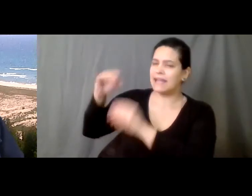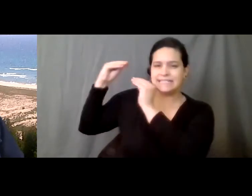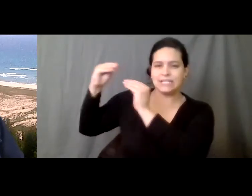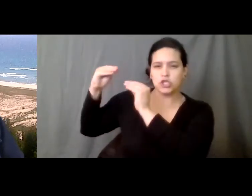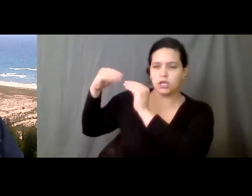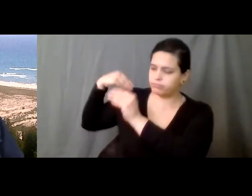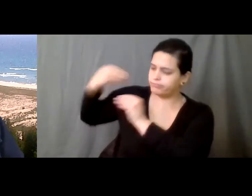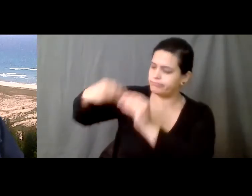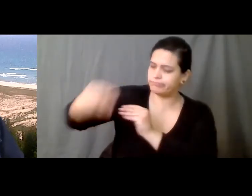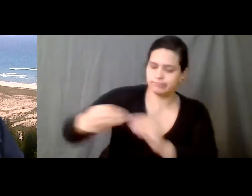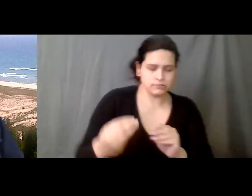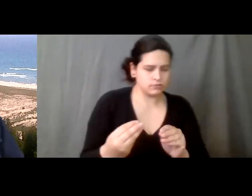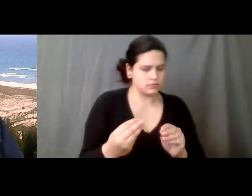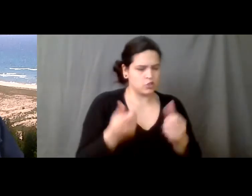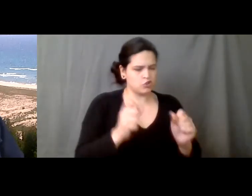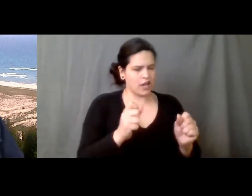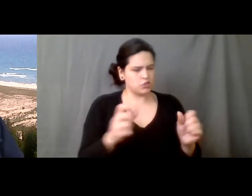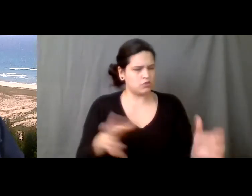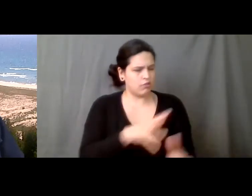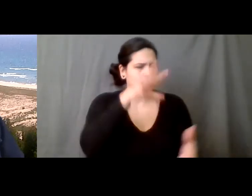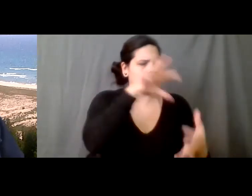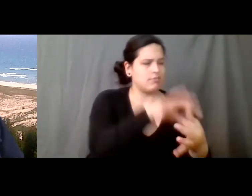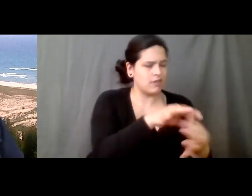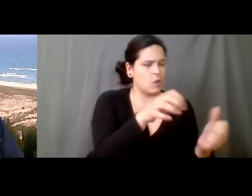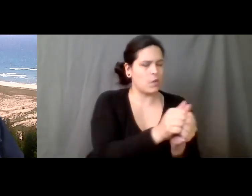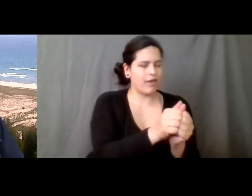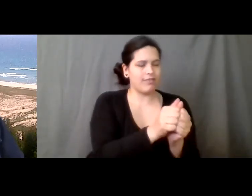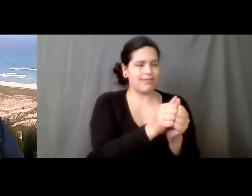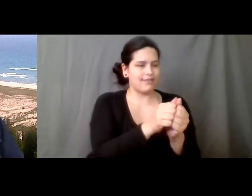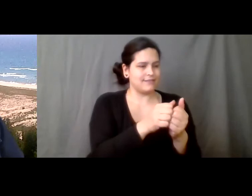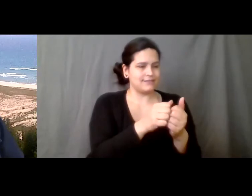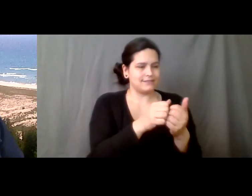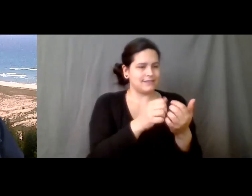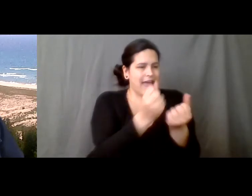the country and around the world. These teachings